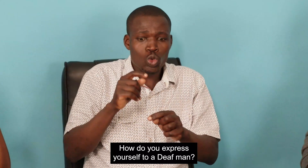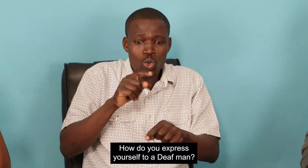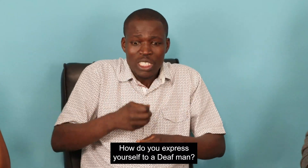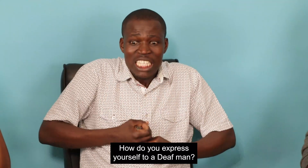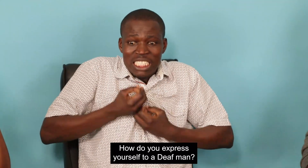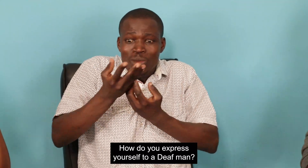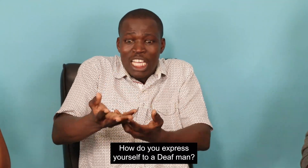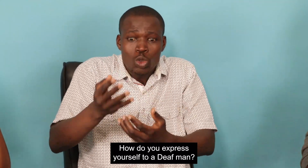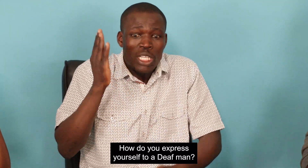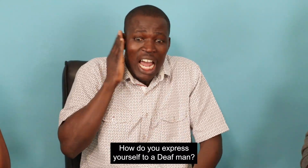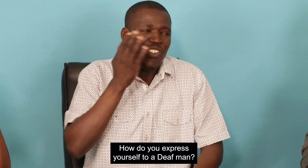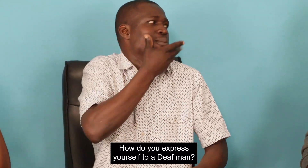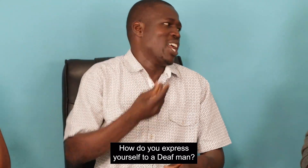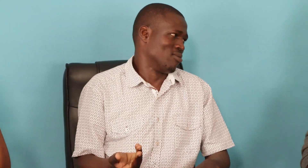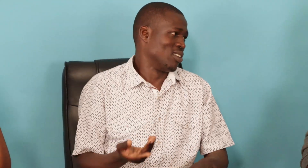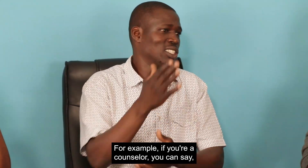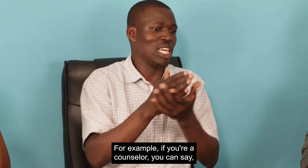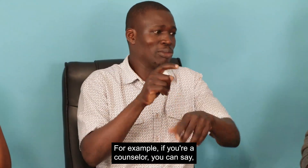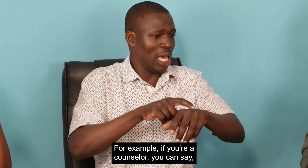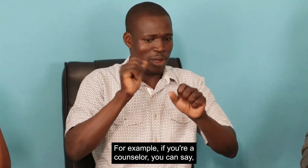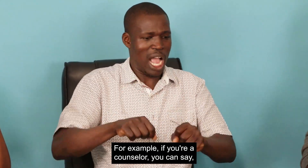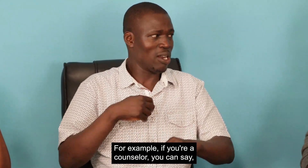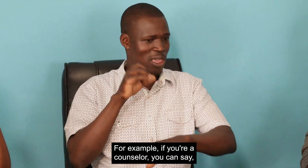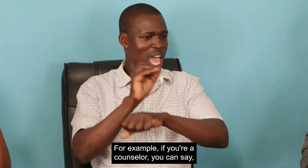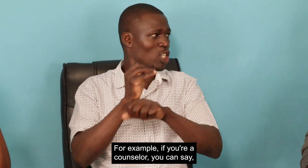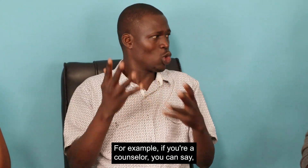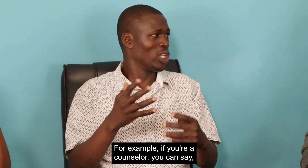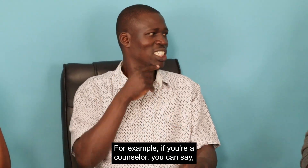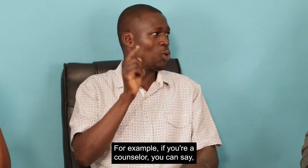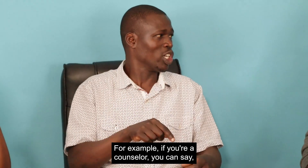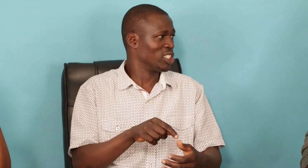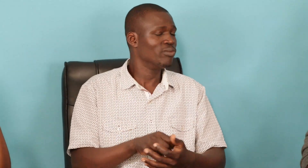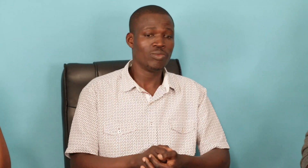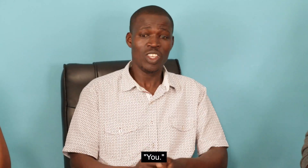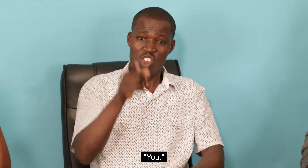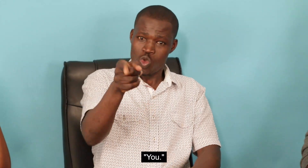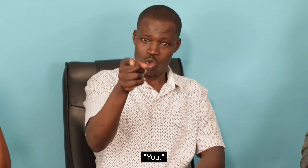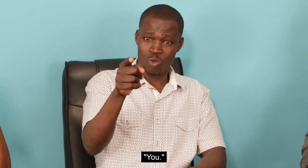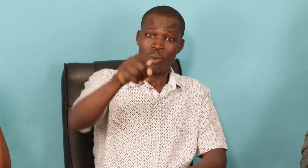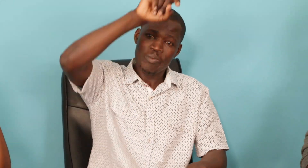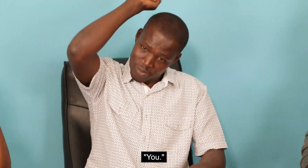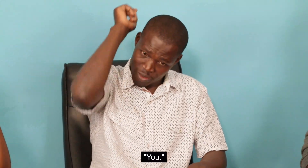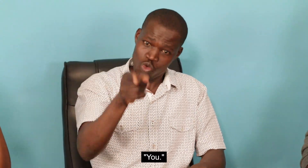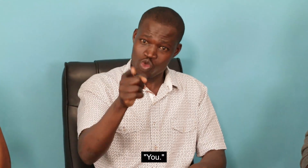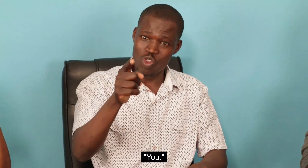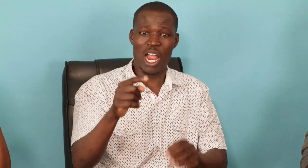understood on how the deaf men express themselves so that you can cancel them. Don't be